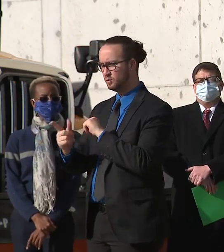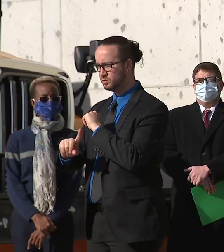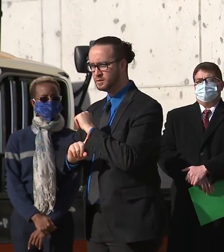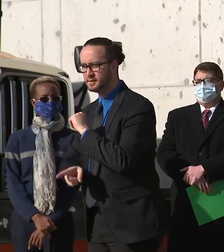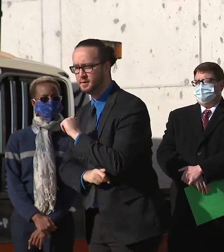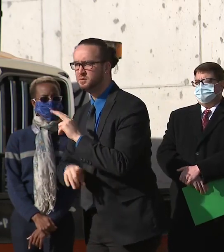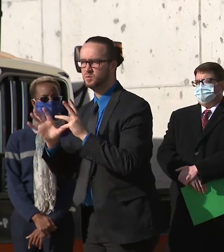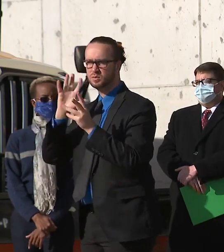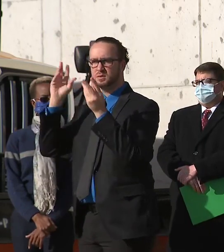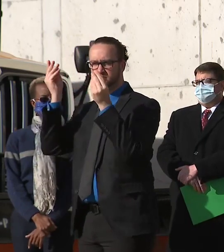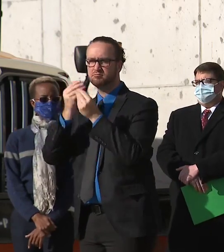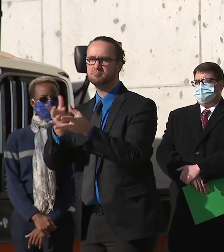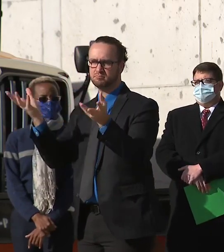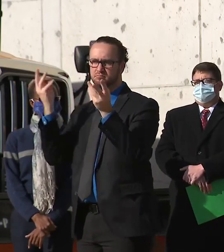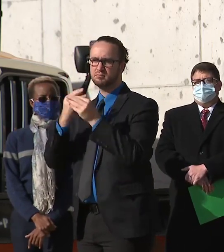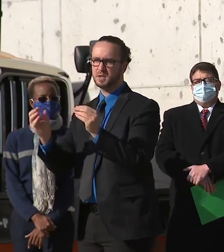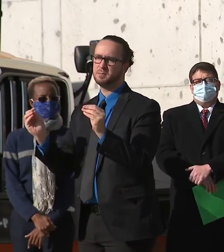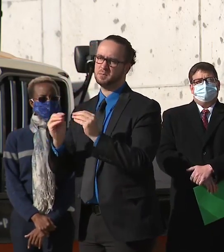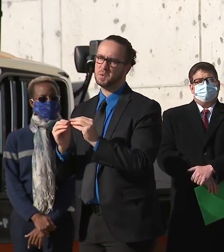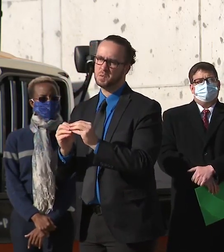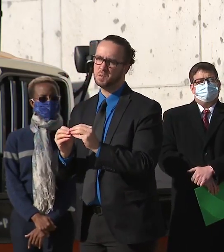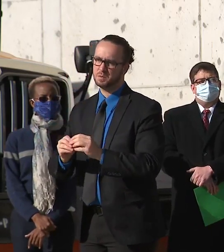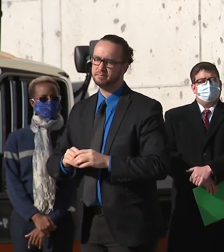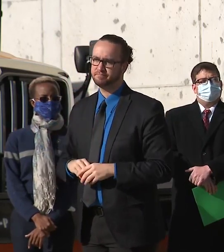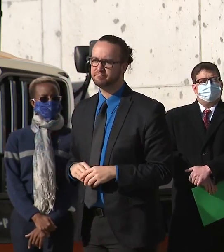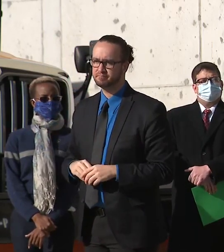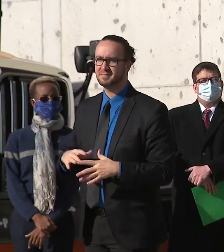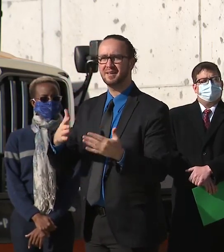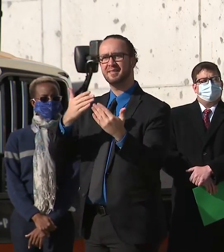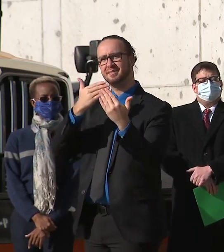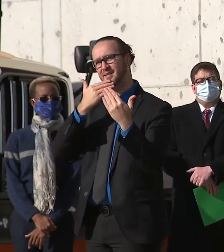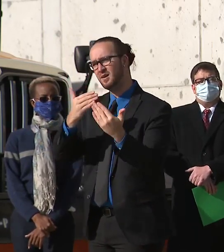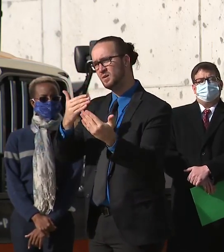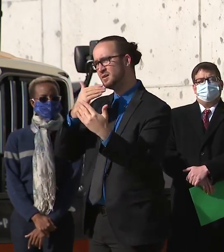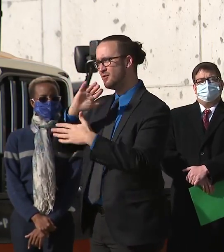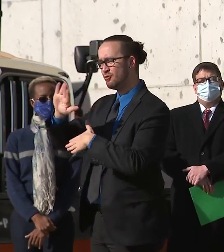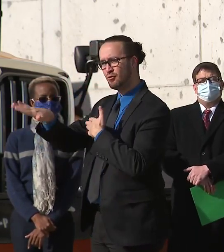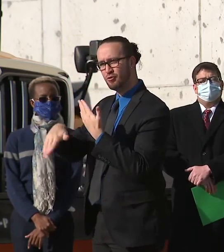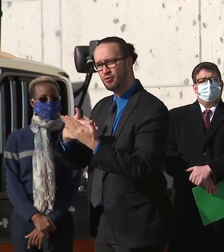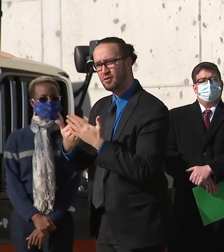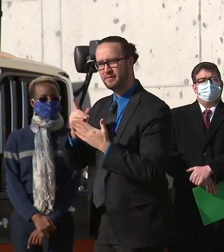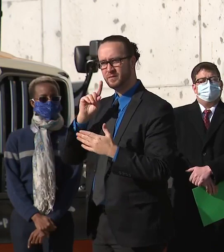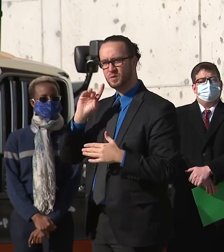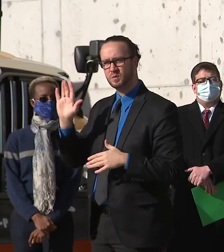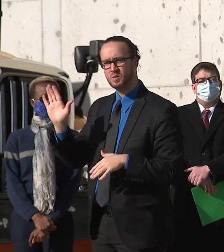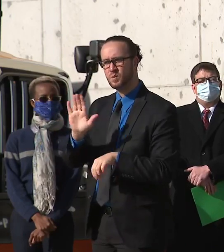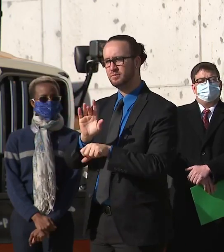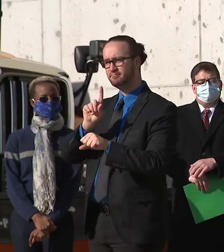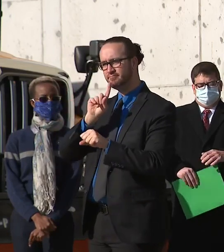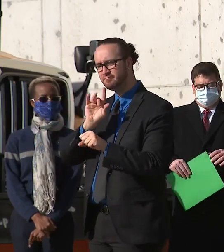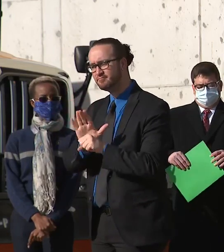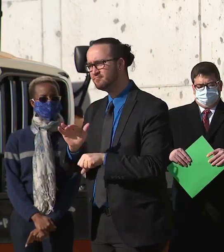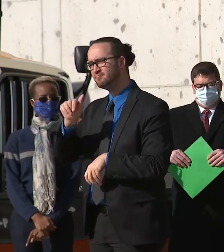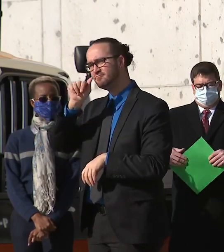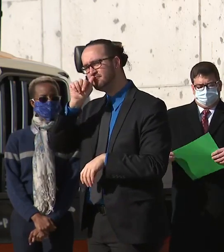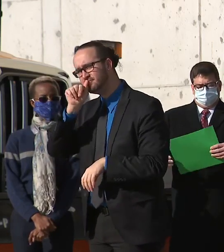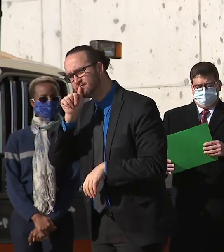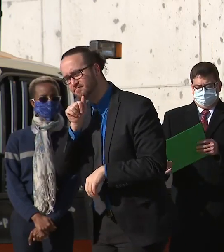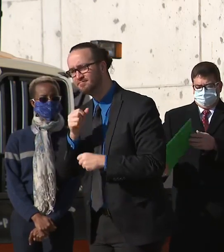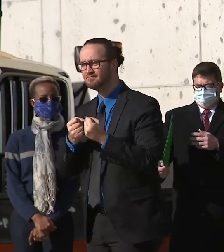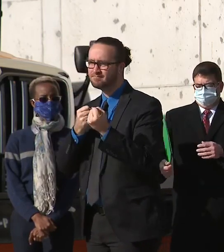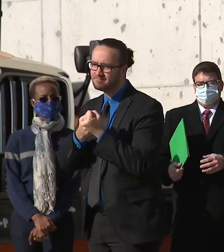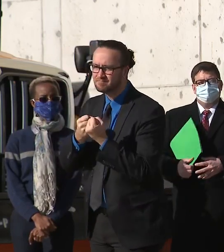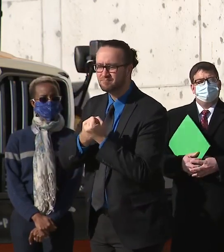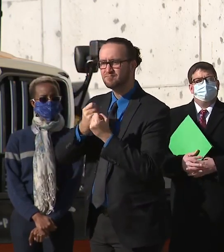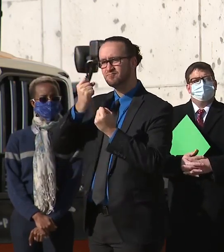our residents for their patience and understanding during this unprecedented time. And I want to remind everyone that the community